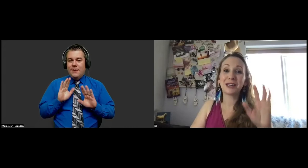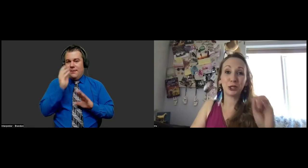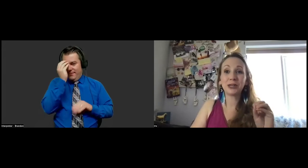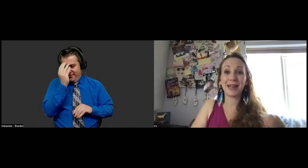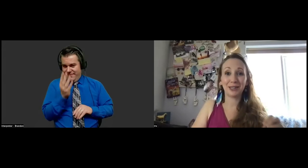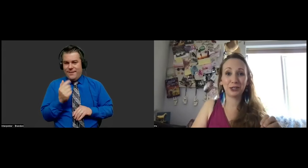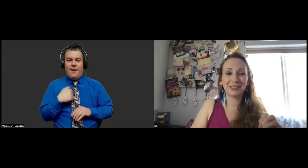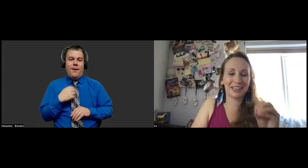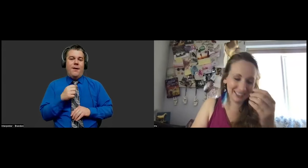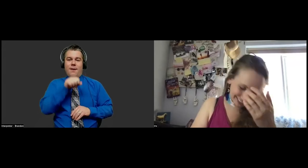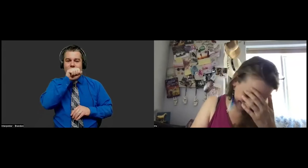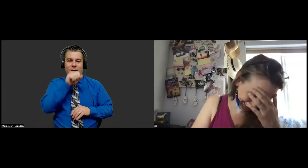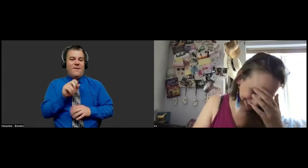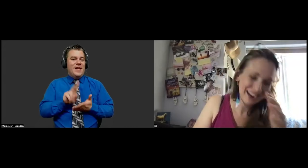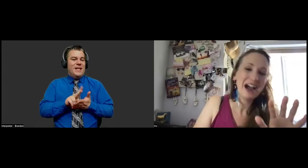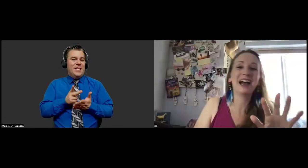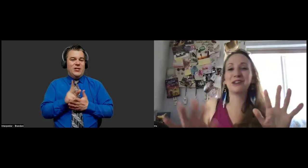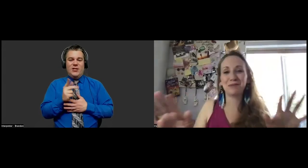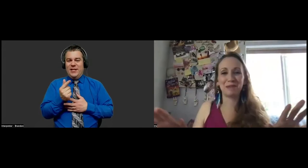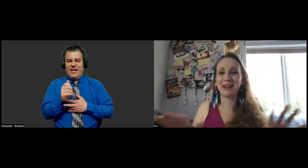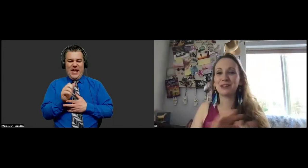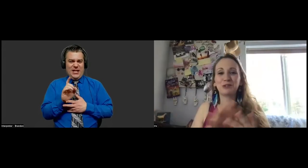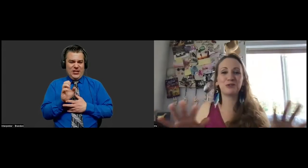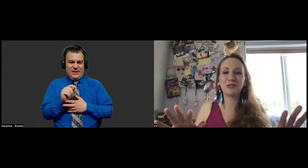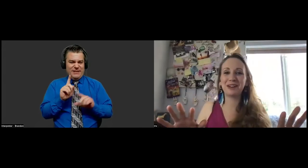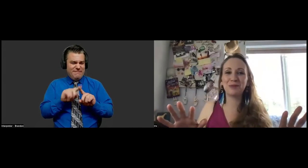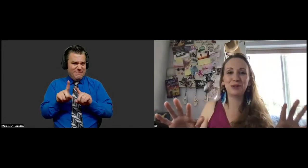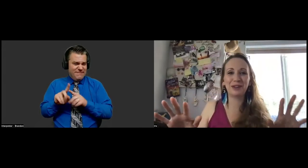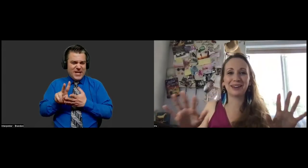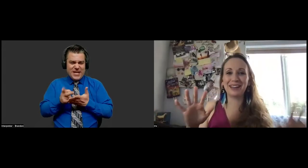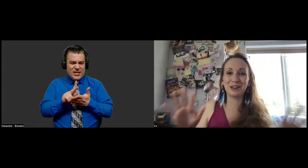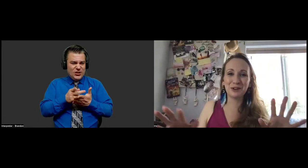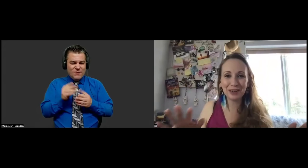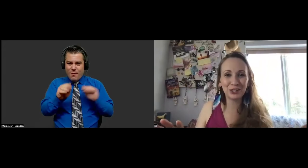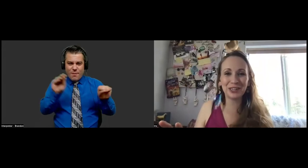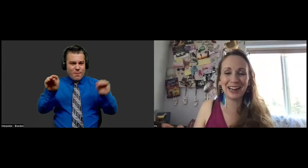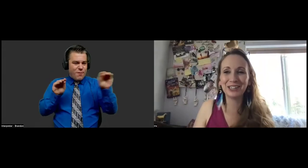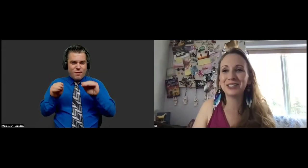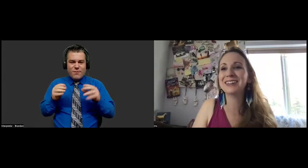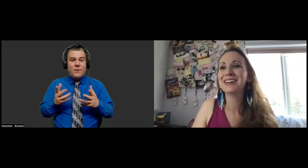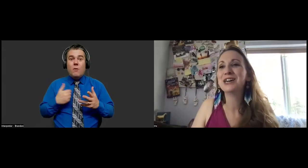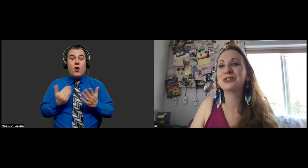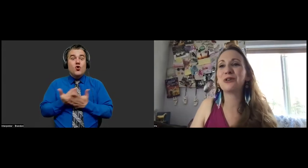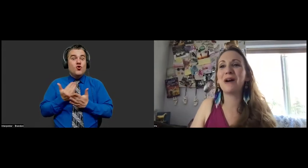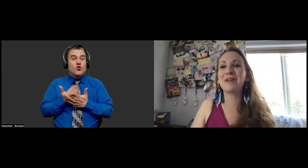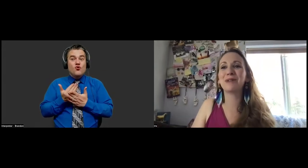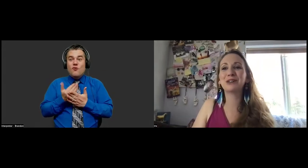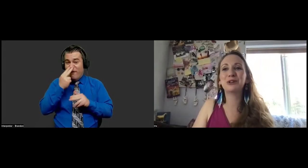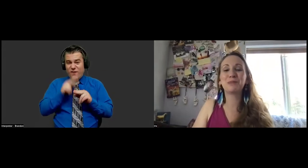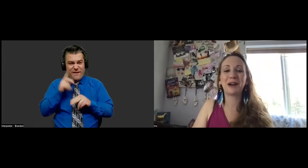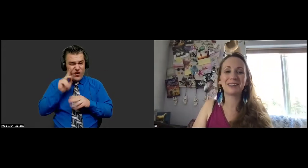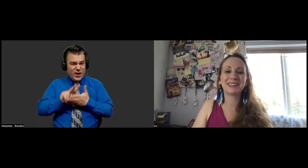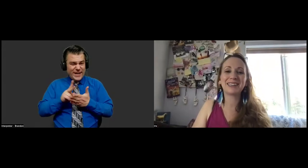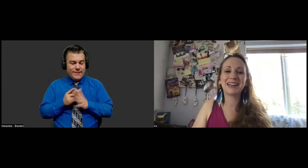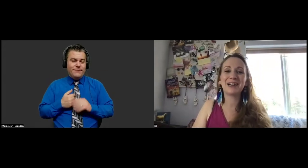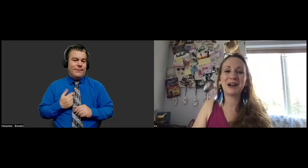love kitchen gadgets. I love them. I think they're so fun when you get like a new kitchen gadget. So I wanted to